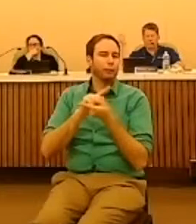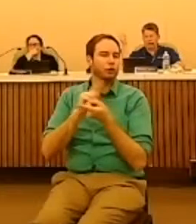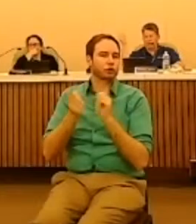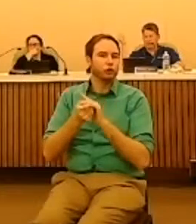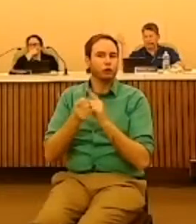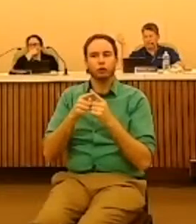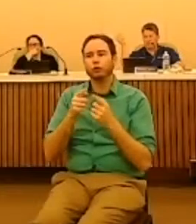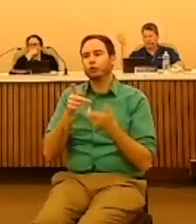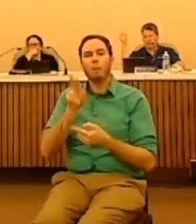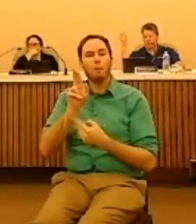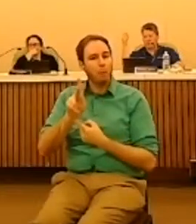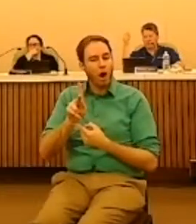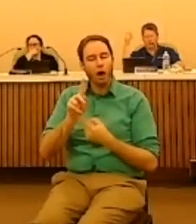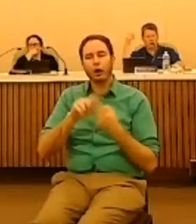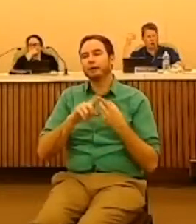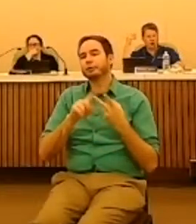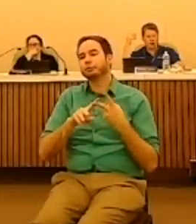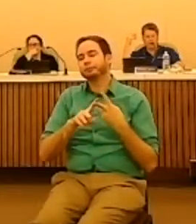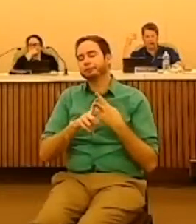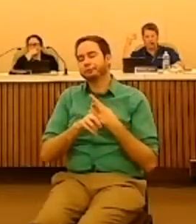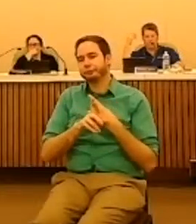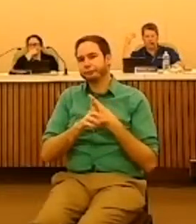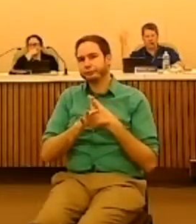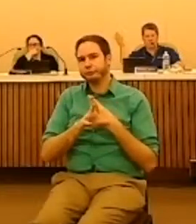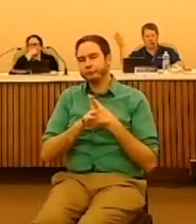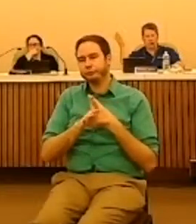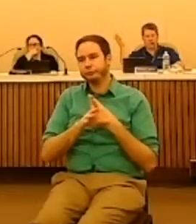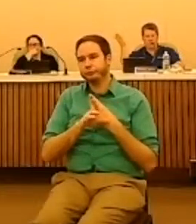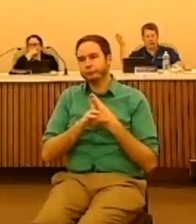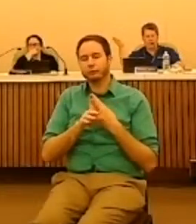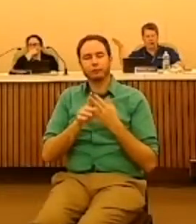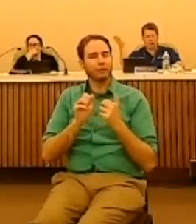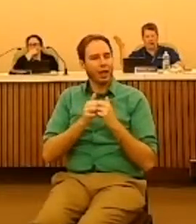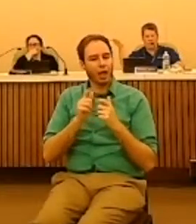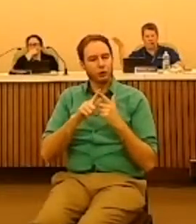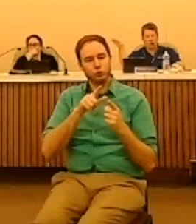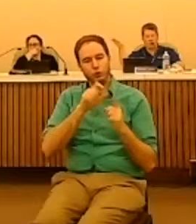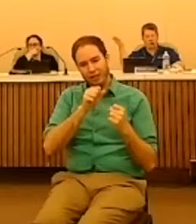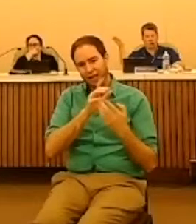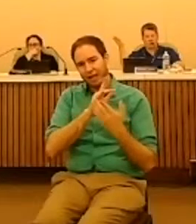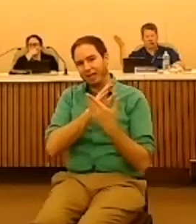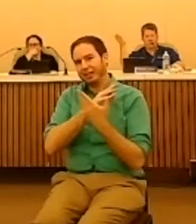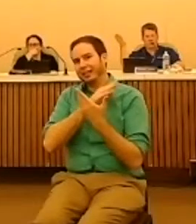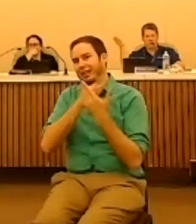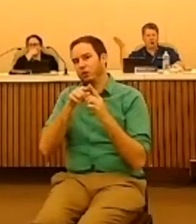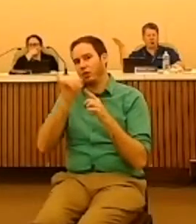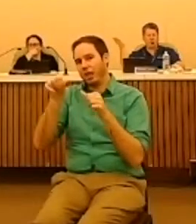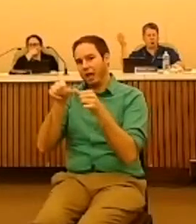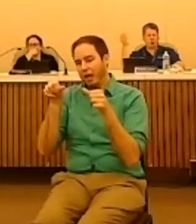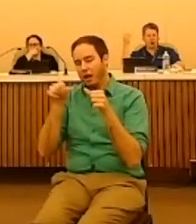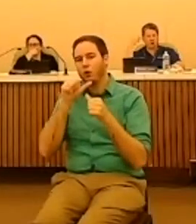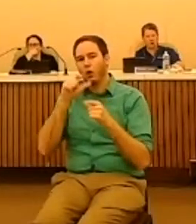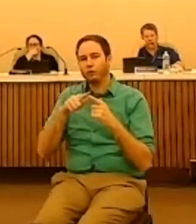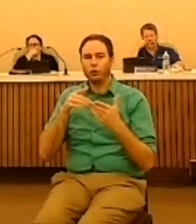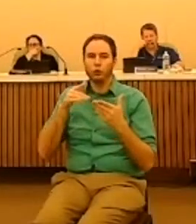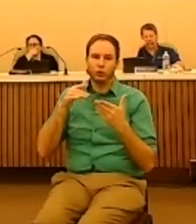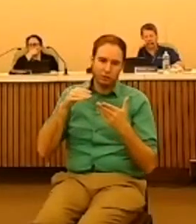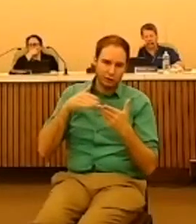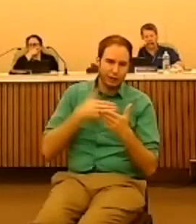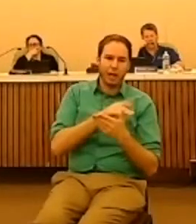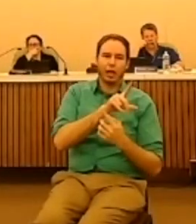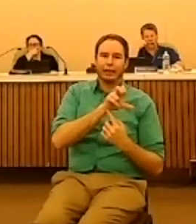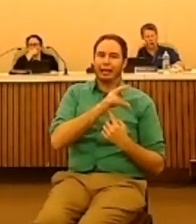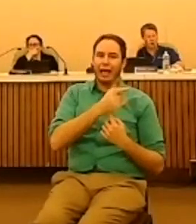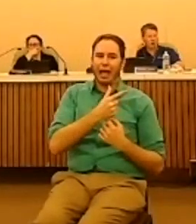into a park, or, you know, it's a way to get to that portion without having to go down the Lehigh Valley